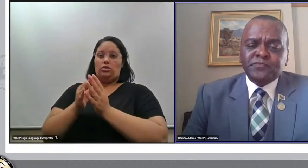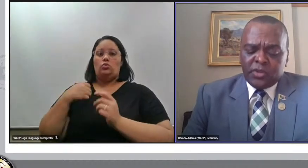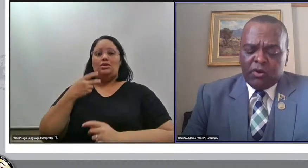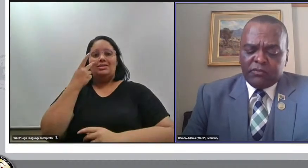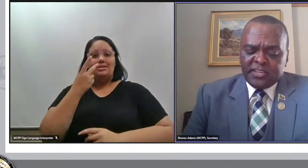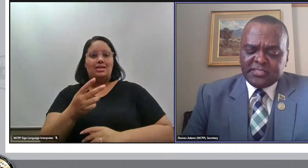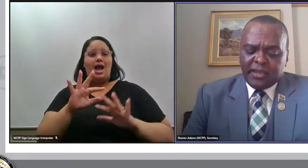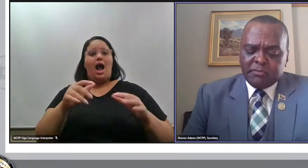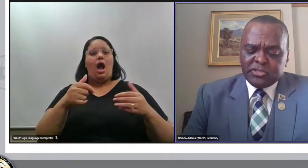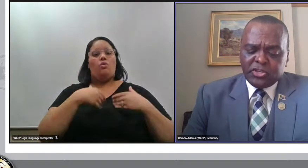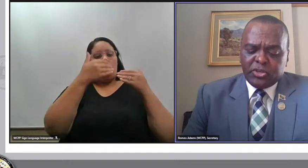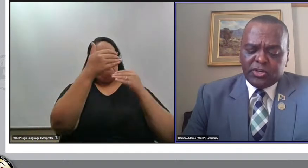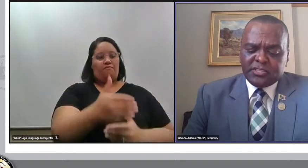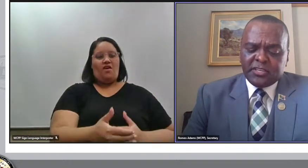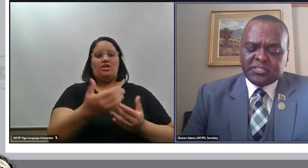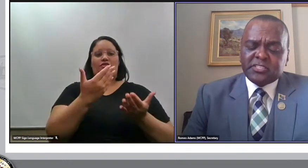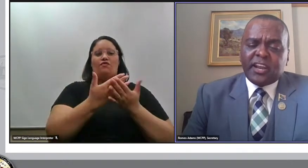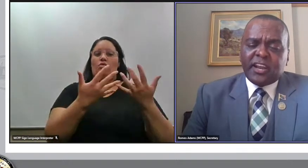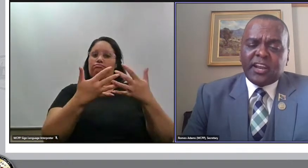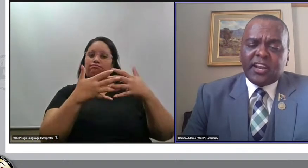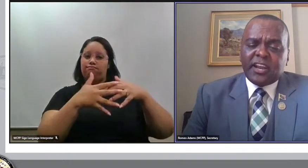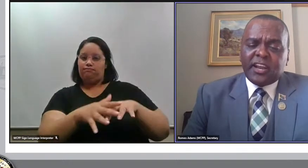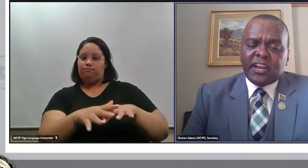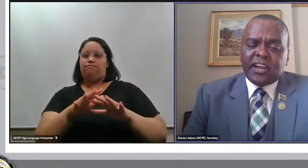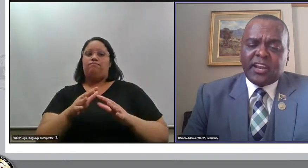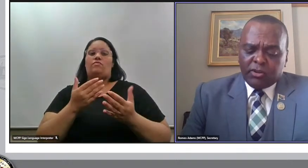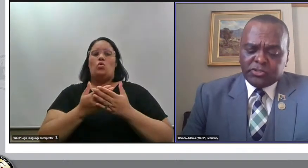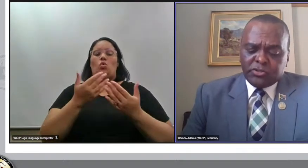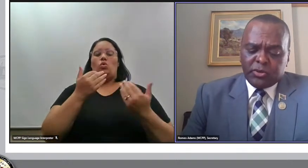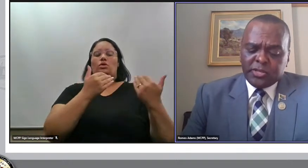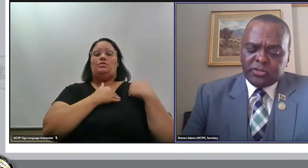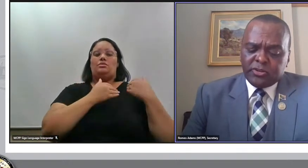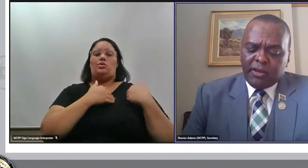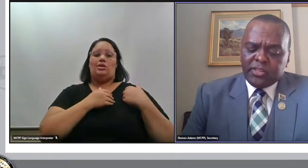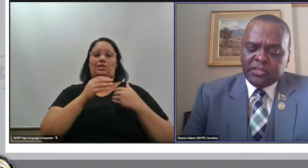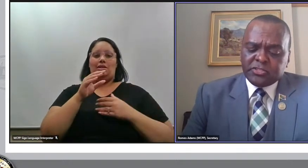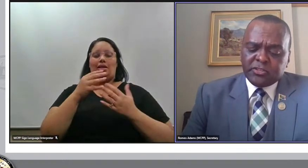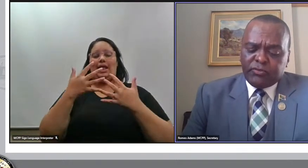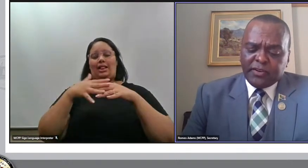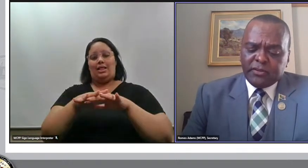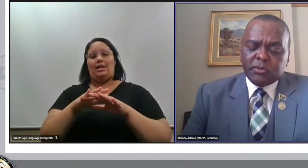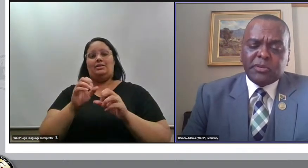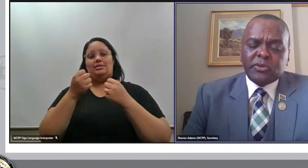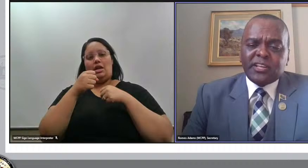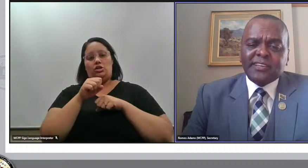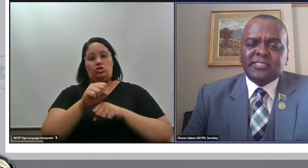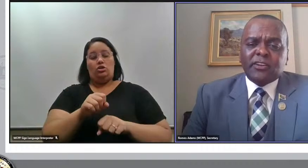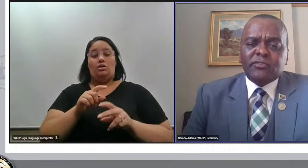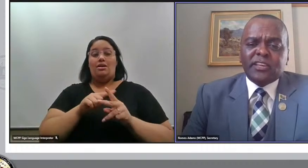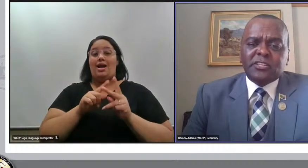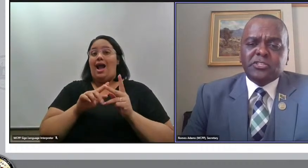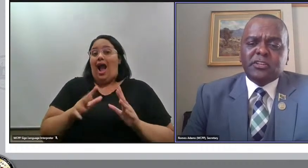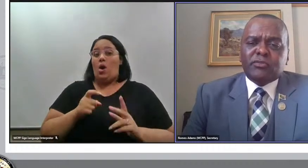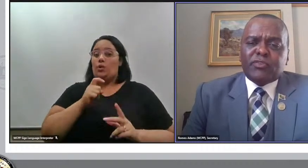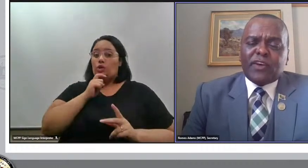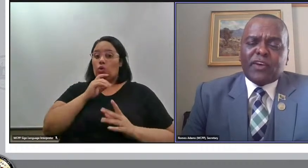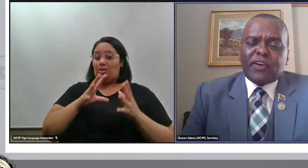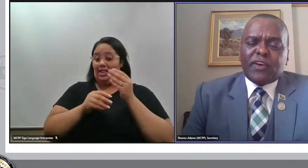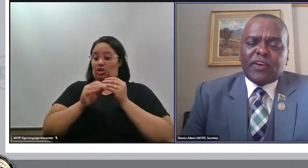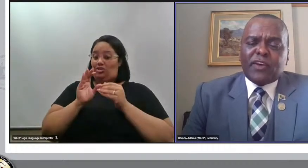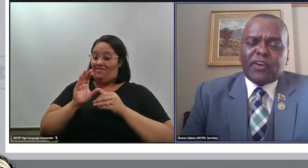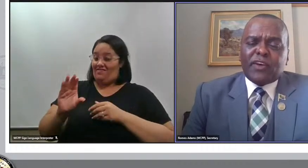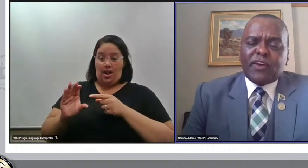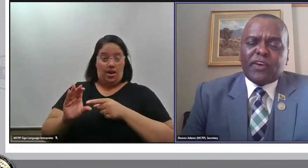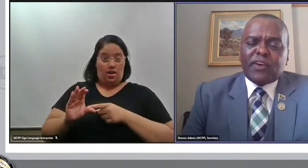approach of the cybersecurity strategy. With regards to the question on how the additional funding will be utilized, none of the additional